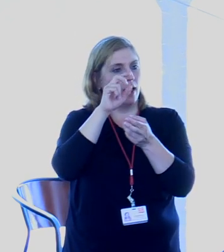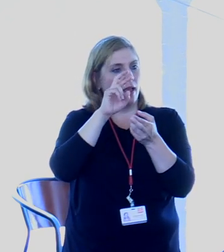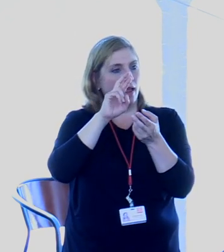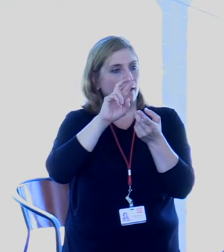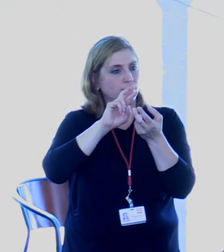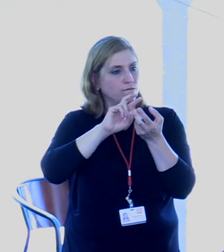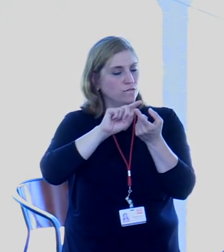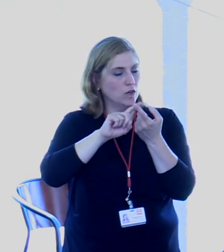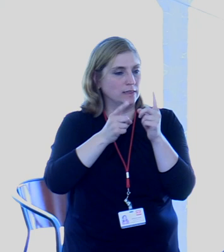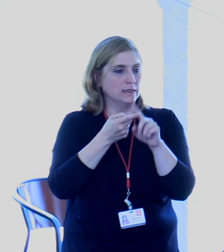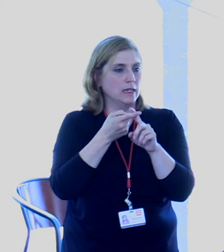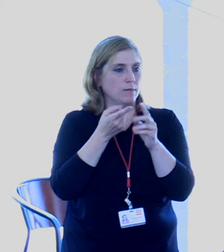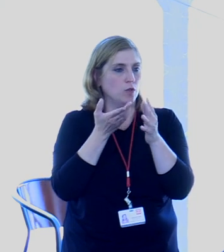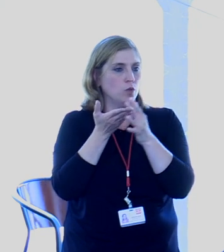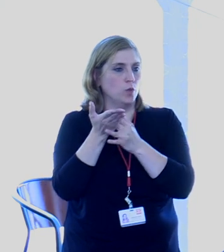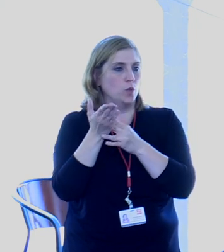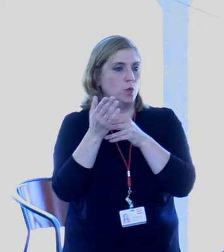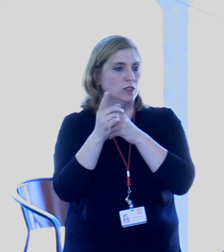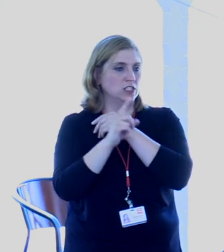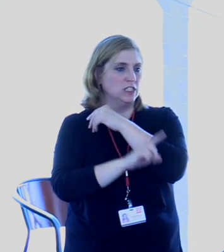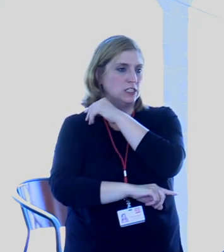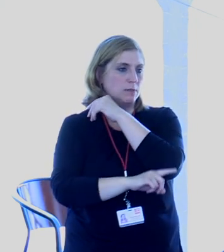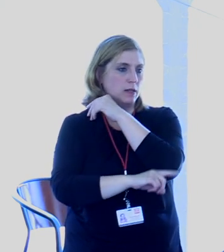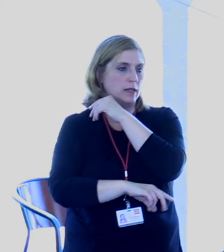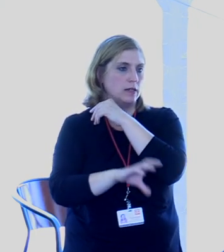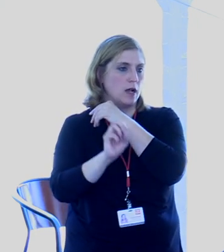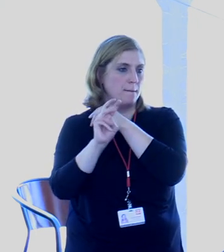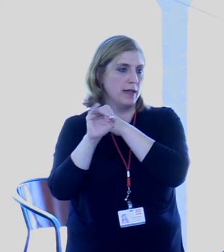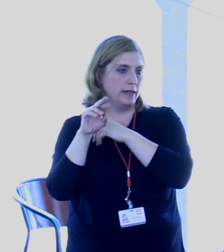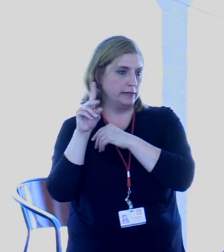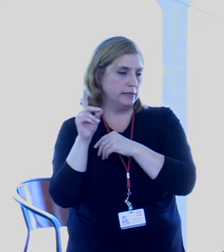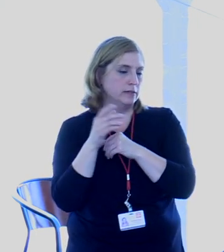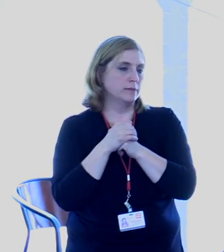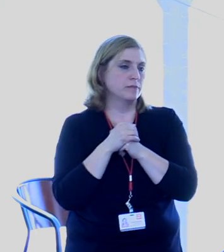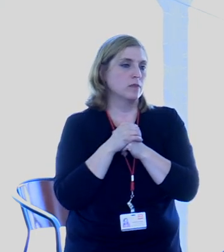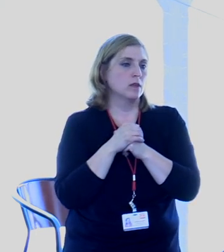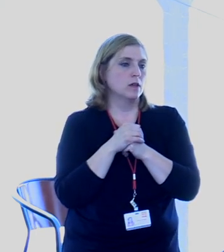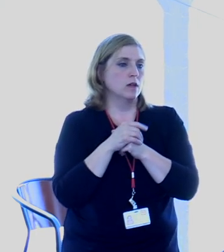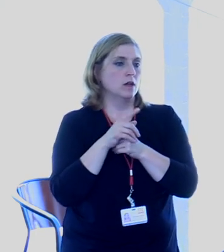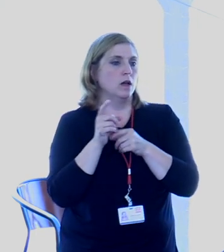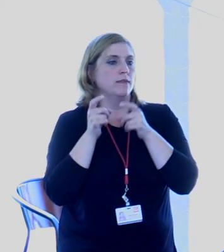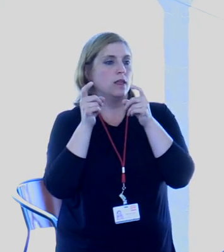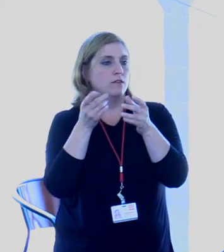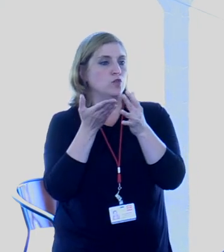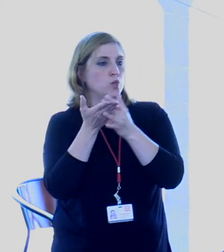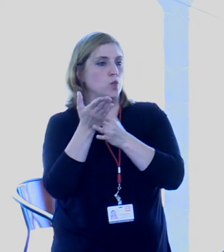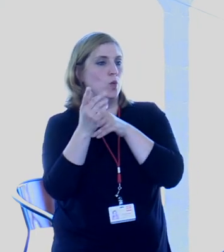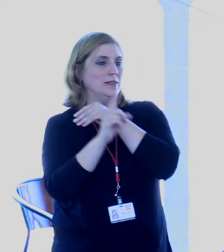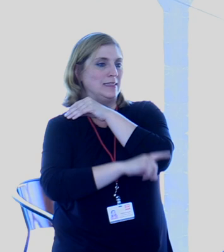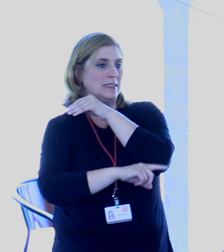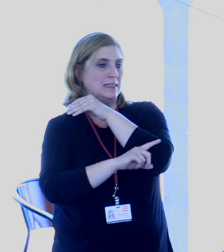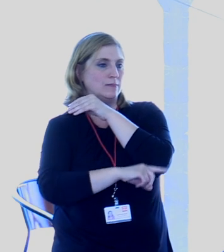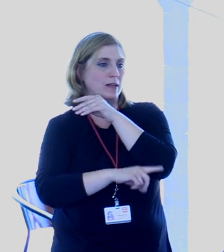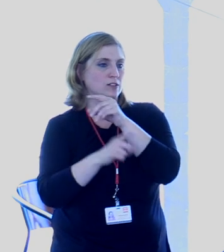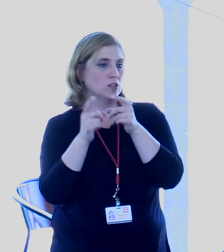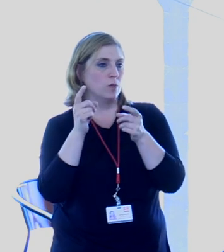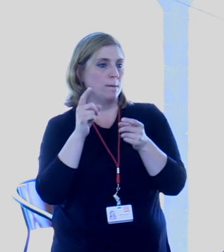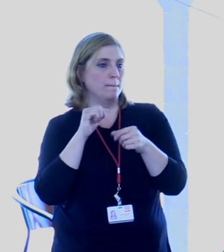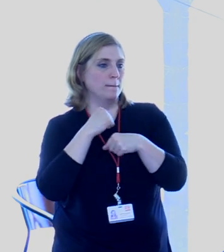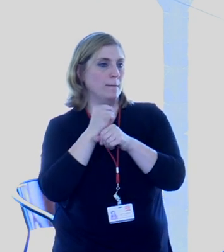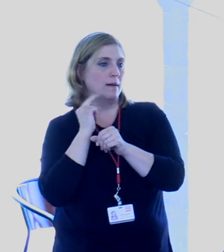whom the gifts of discipline commend them. The gifts that come through discipline render us